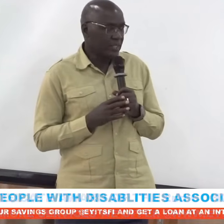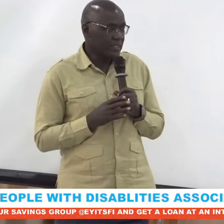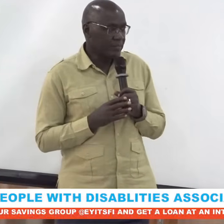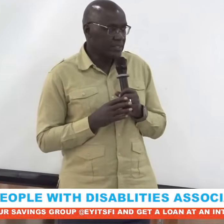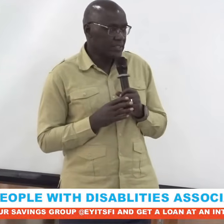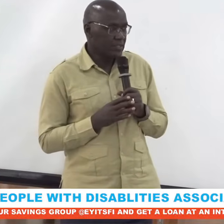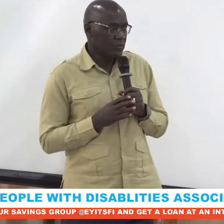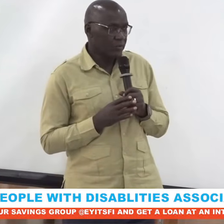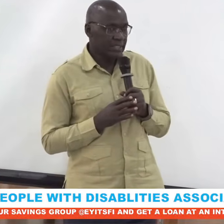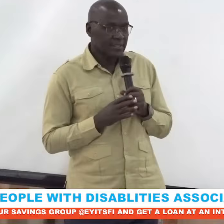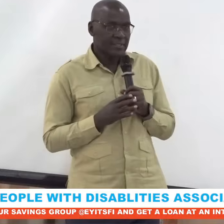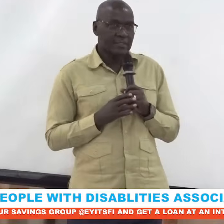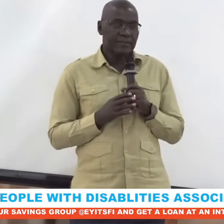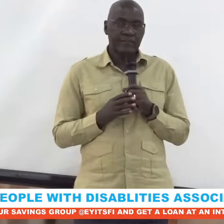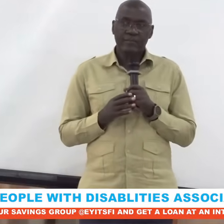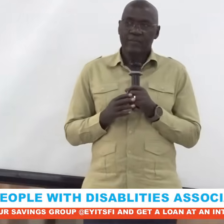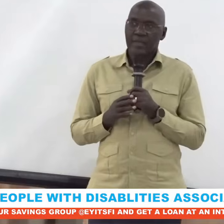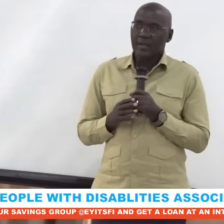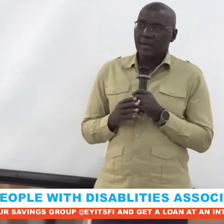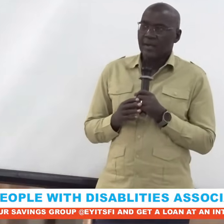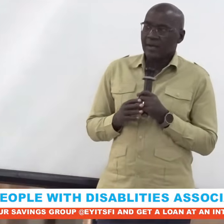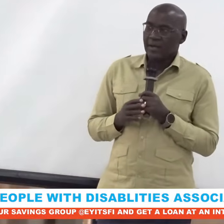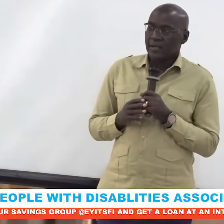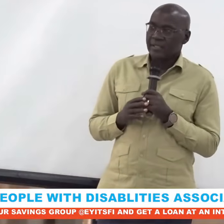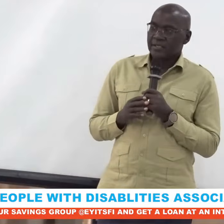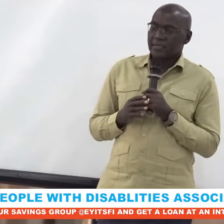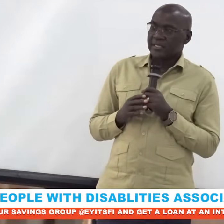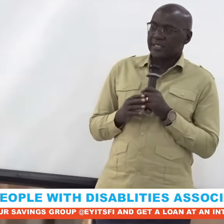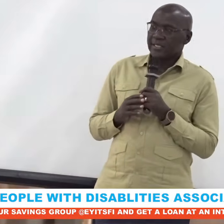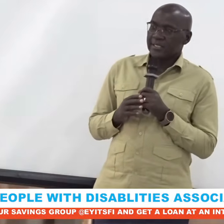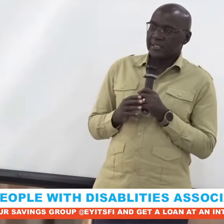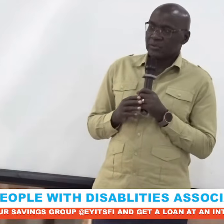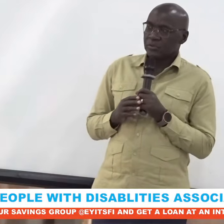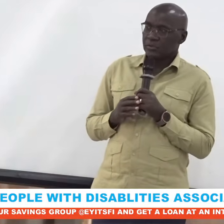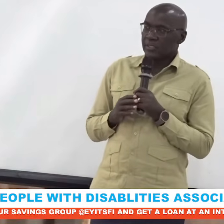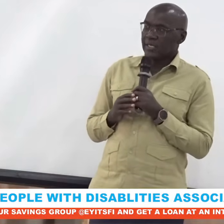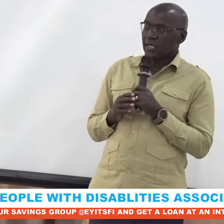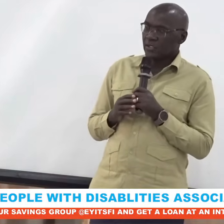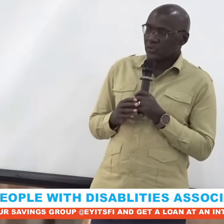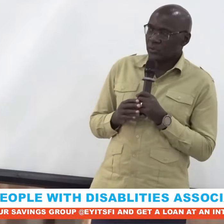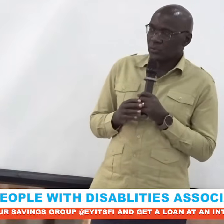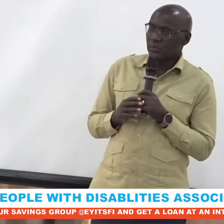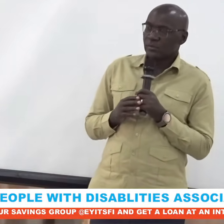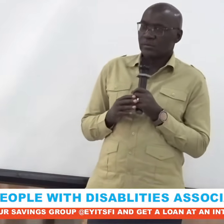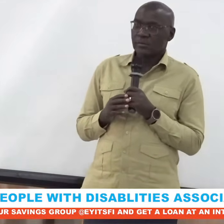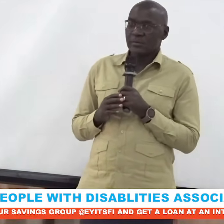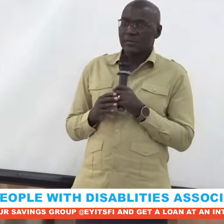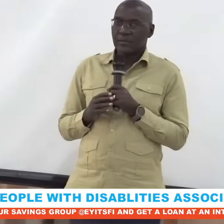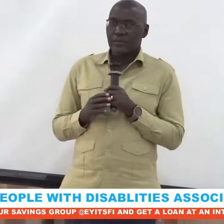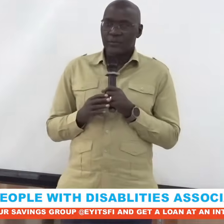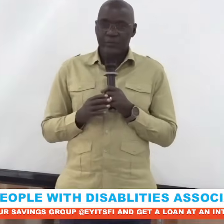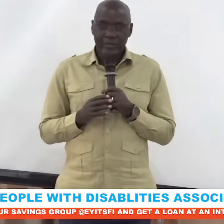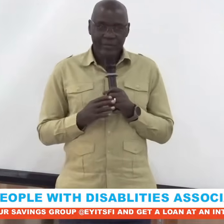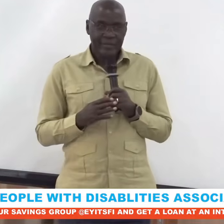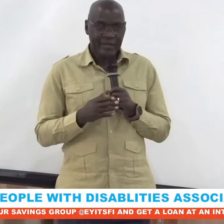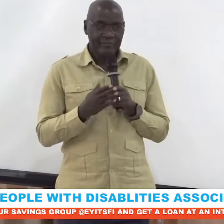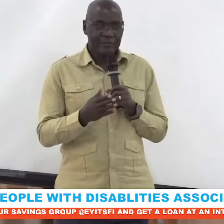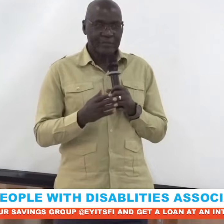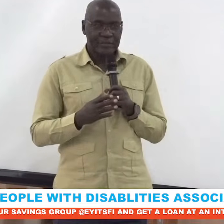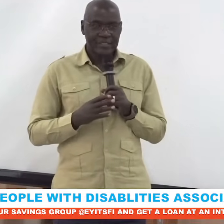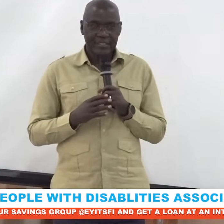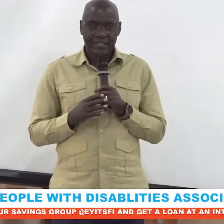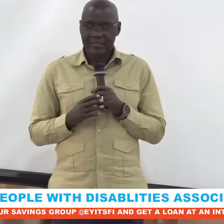back the message to MUST, and especially to the council, where we